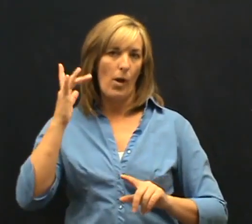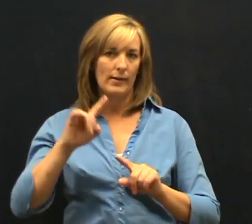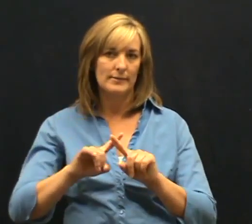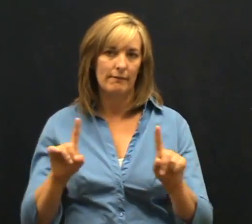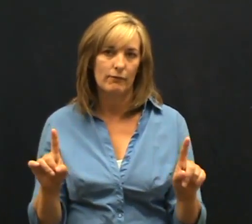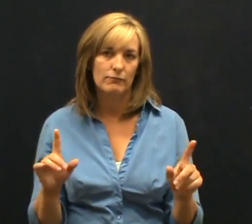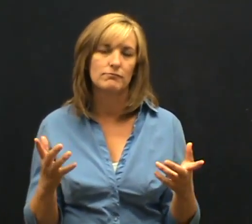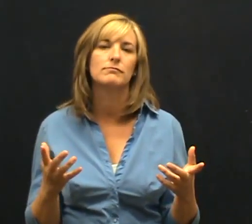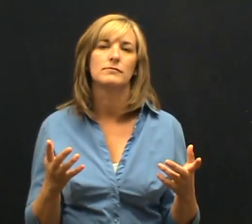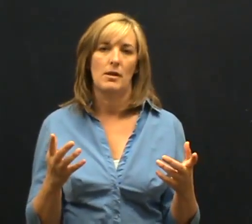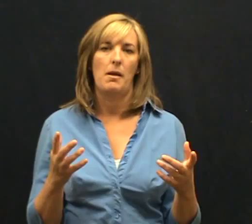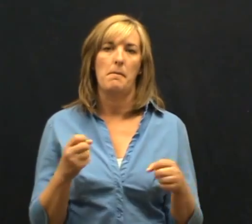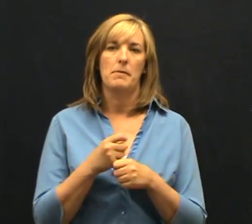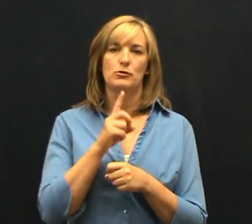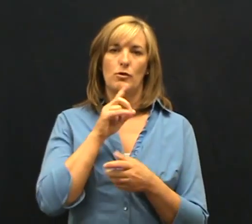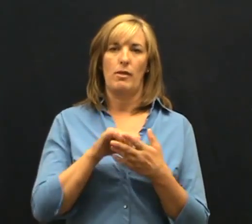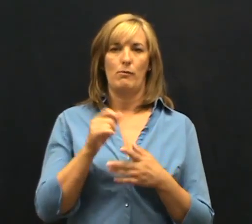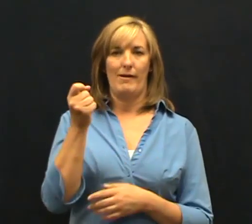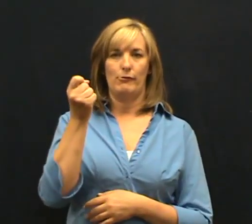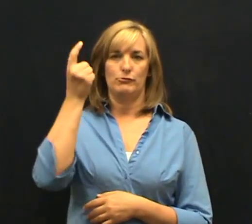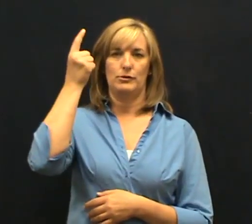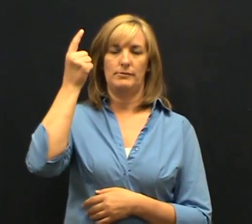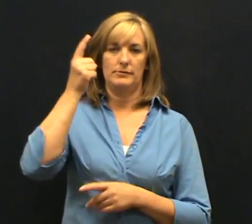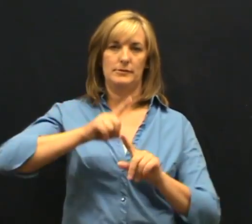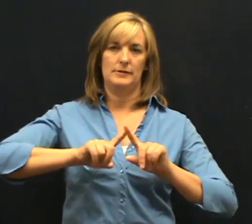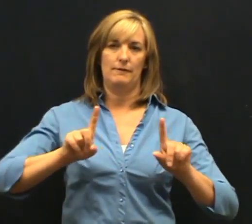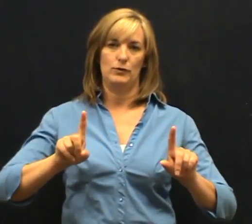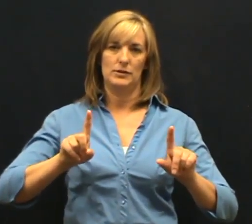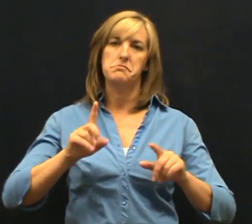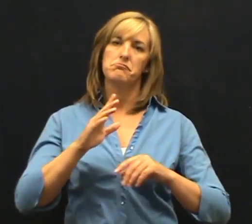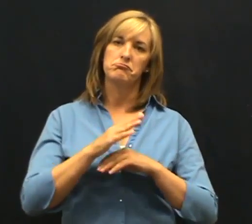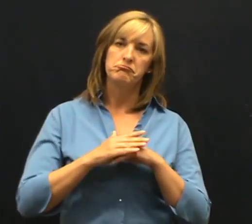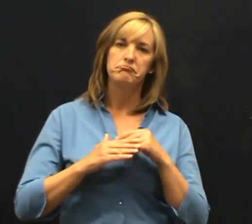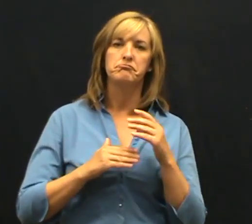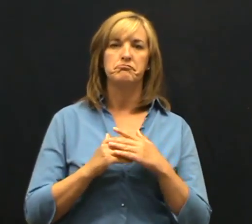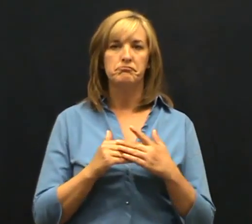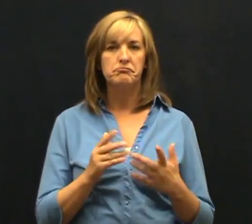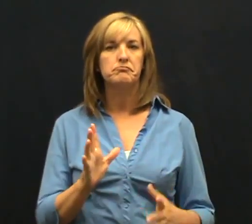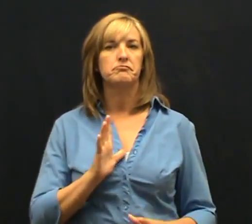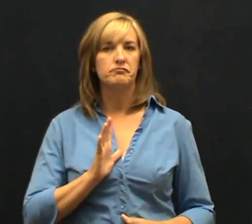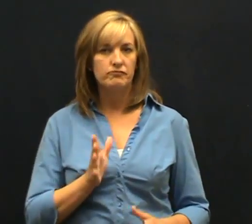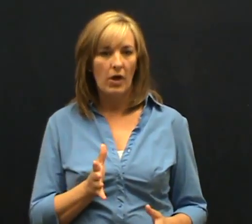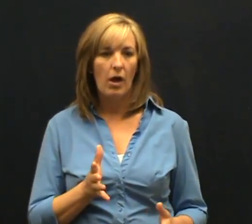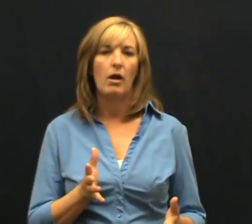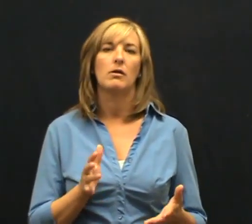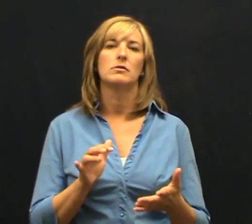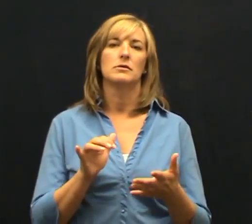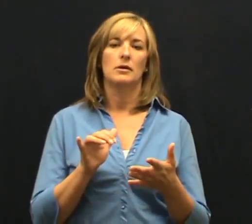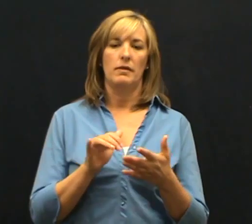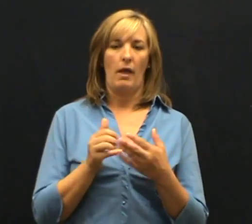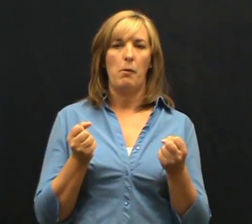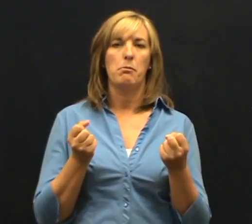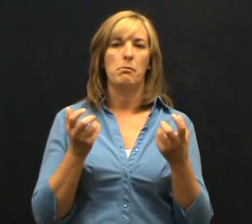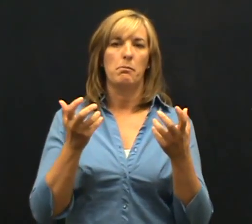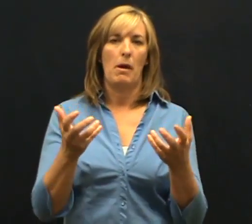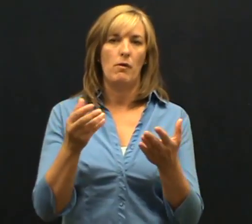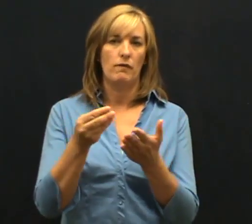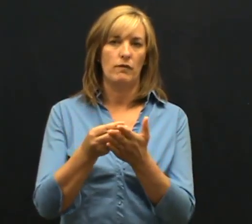we understand what the difference is, and that we're comfortable that the amount in our cash at the end of the month